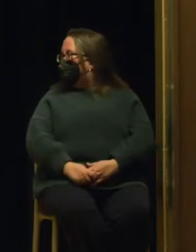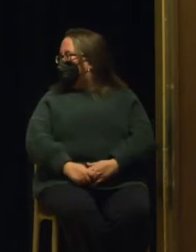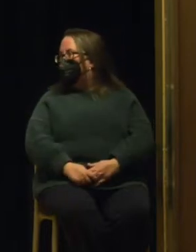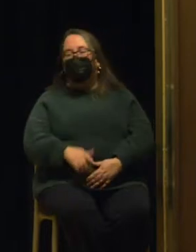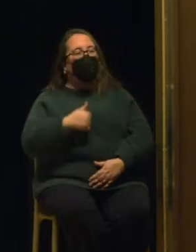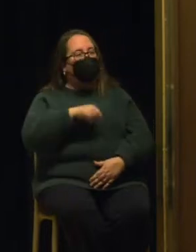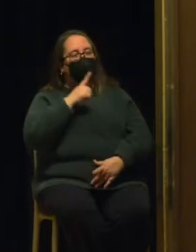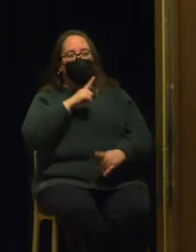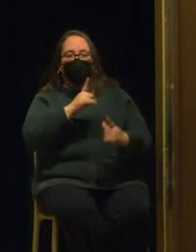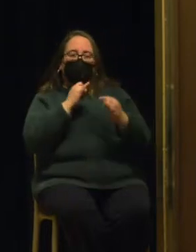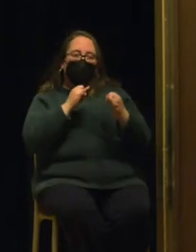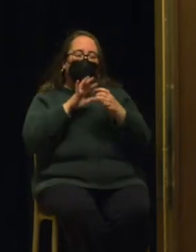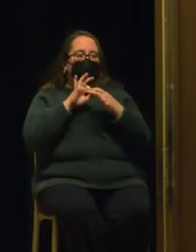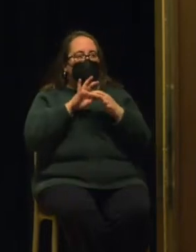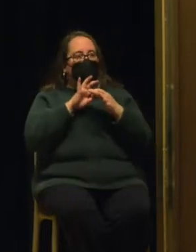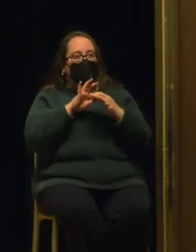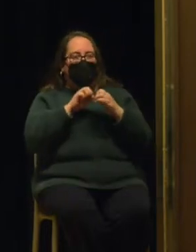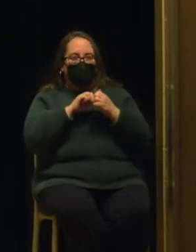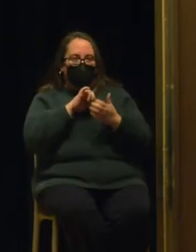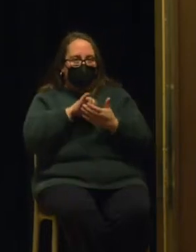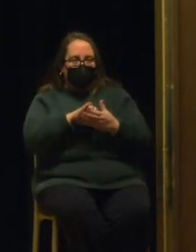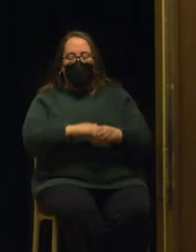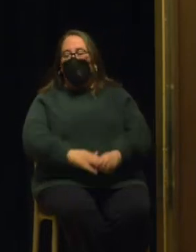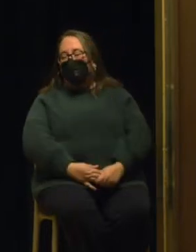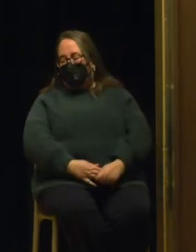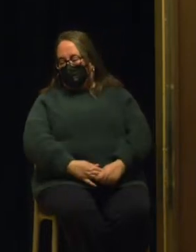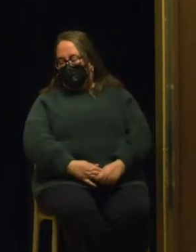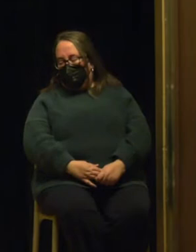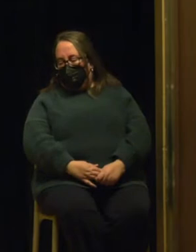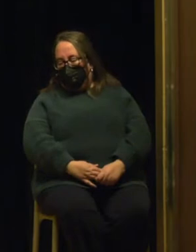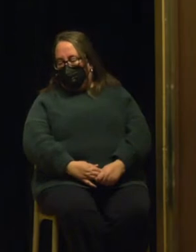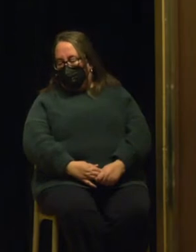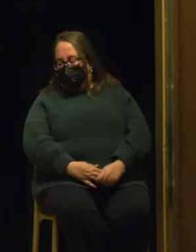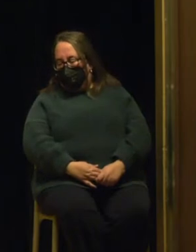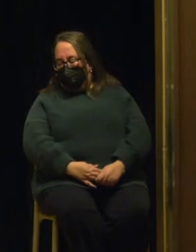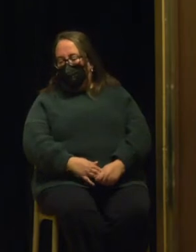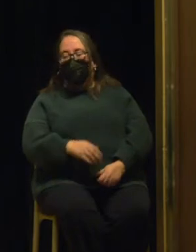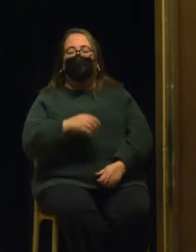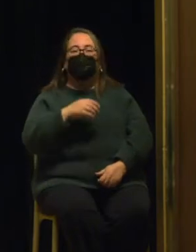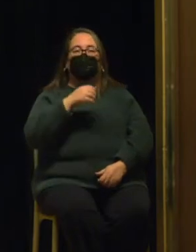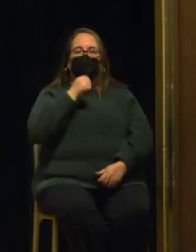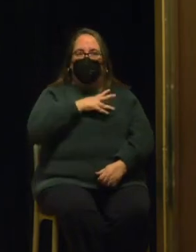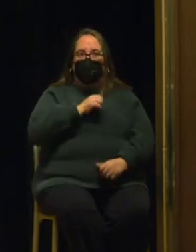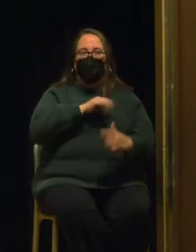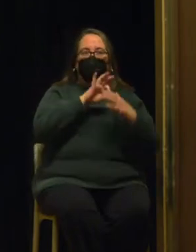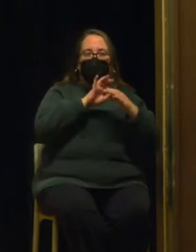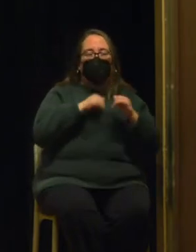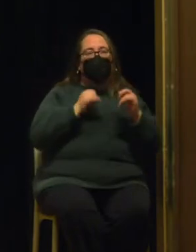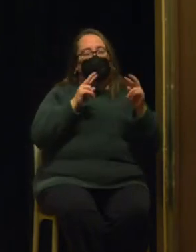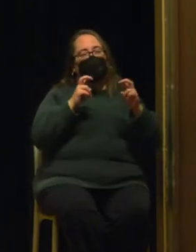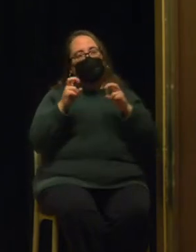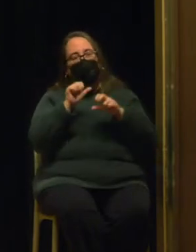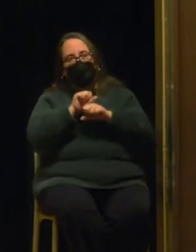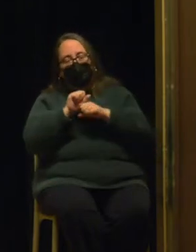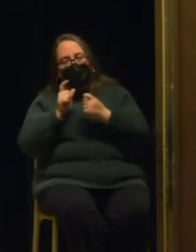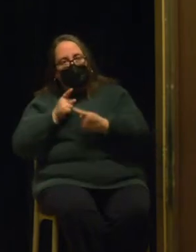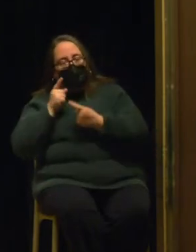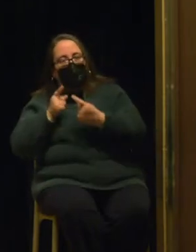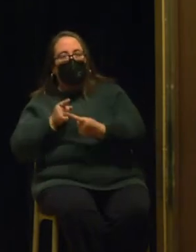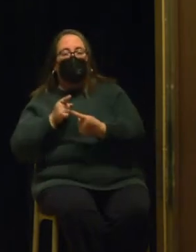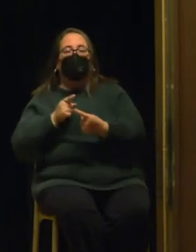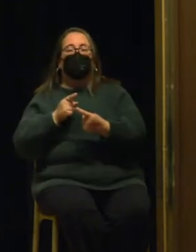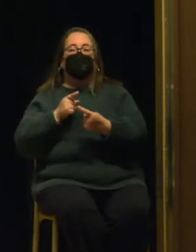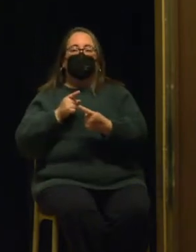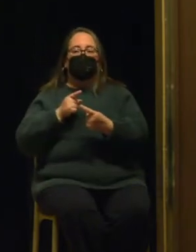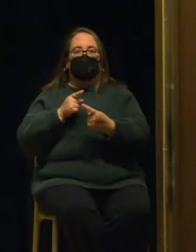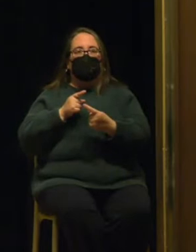it, you know, yeah. Successful one in the family, not married. She had relationships, she had issues at work, mm-hmm.